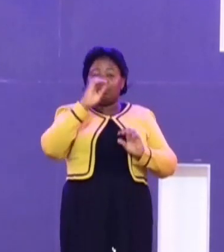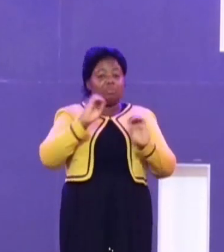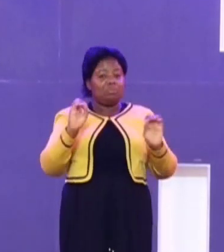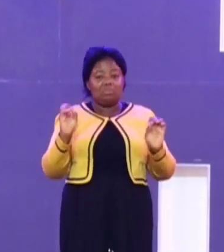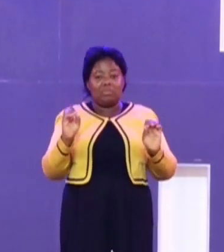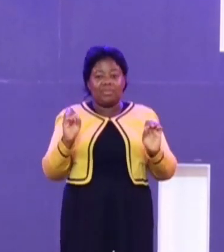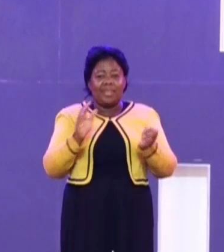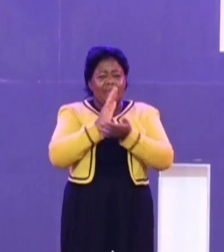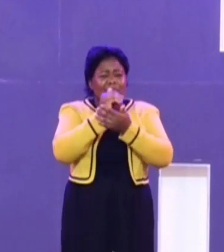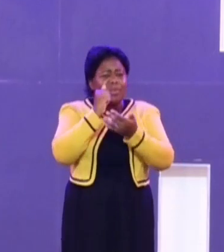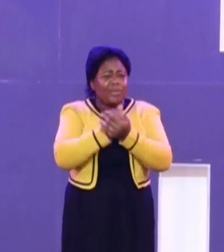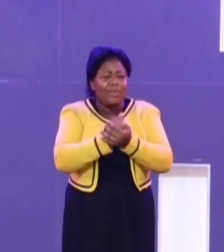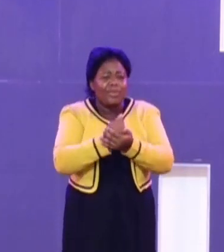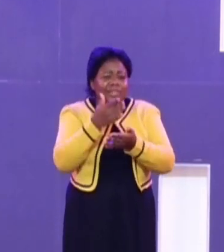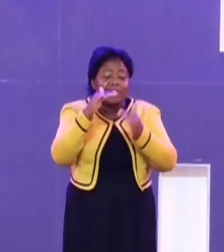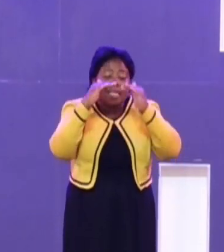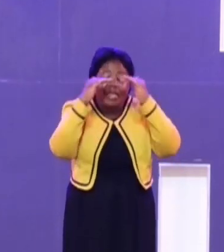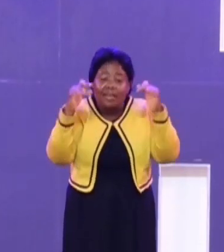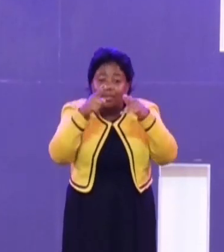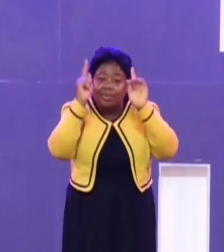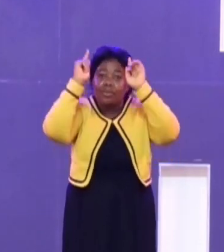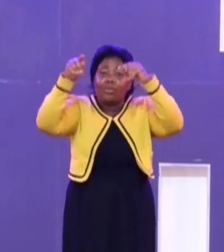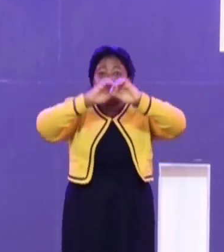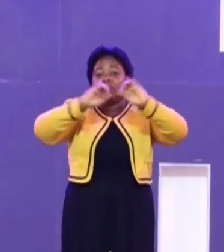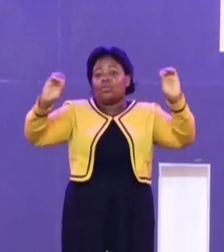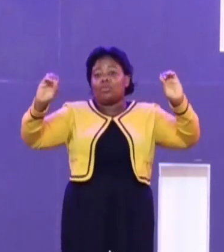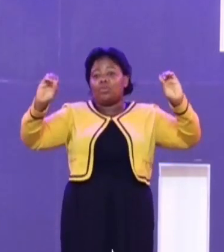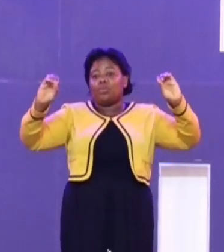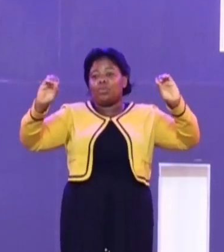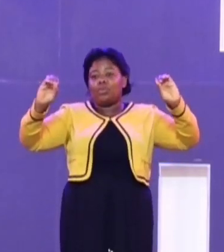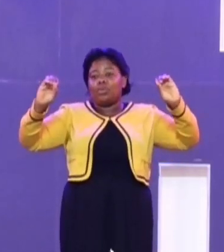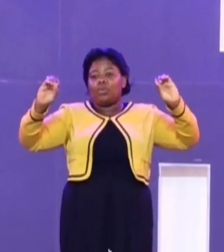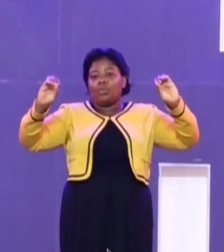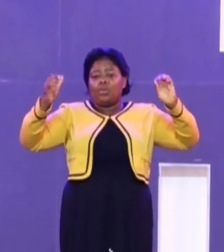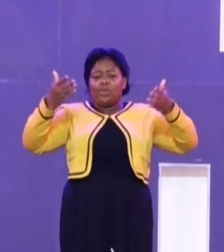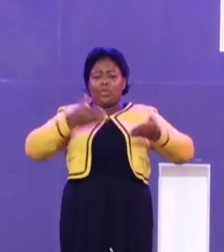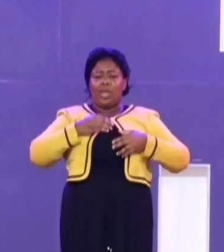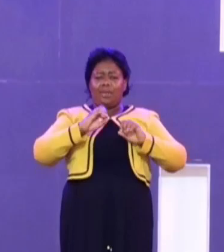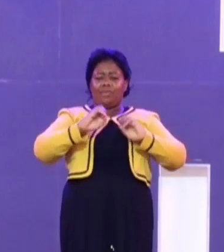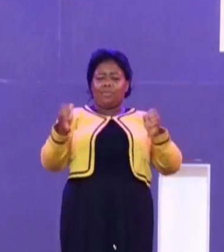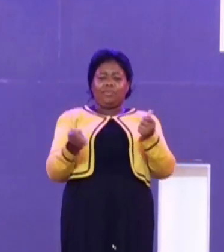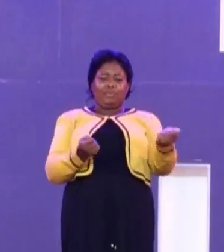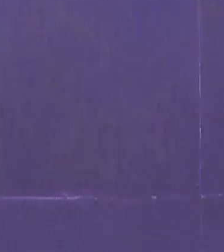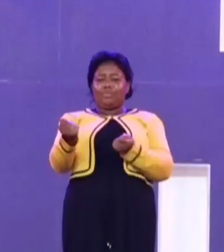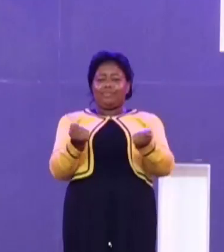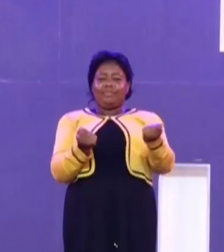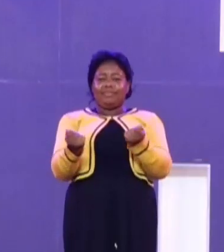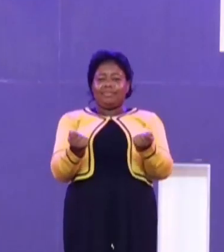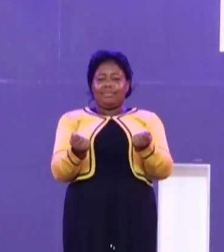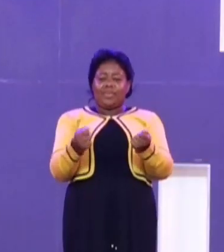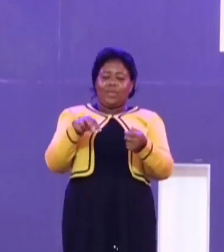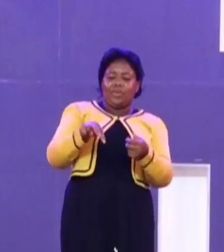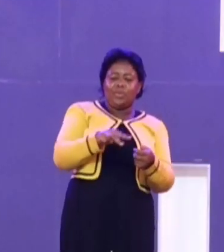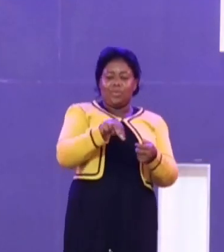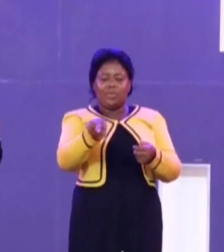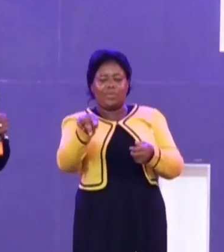pride. Kubanga waliwo level jotunda bakutuka ku. Because there is a level you haven't mounted to. Tonda bakufuna motoka. You haven't yet got a car. Ukyatambuza